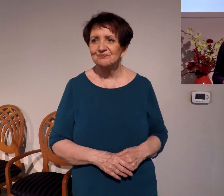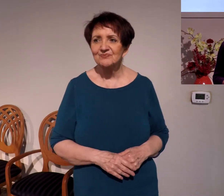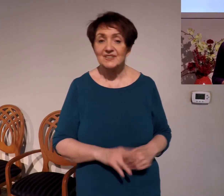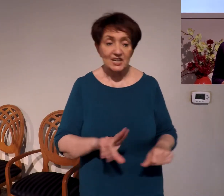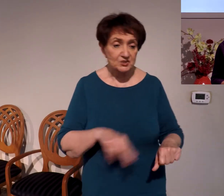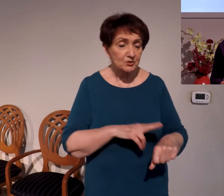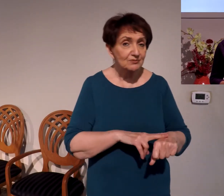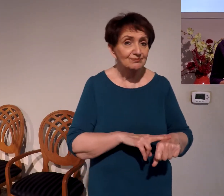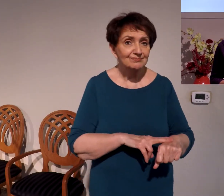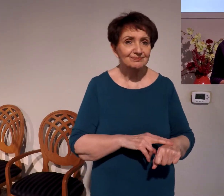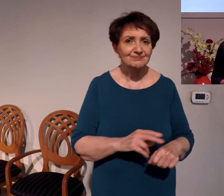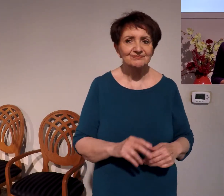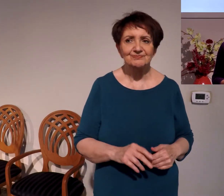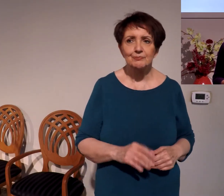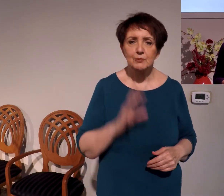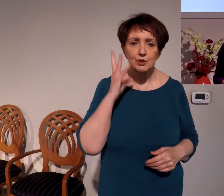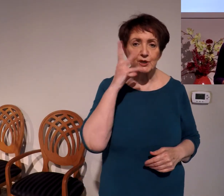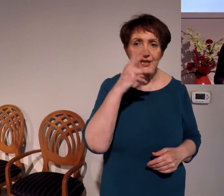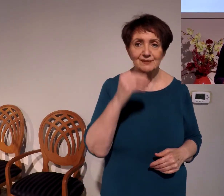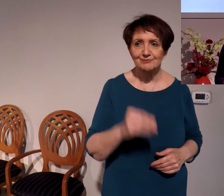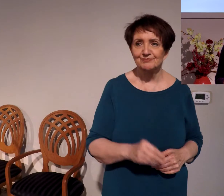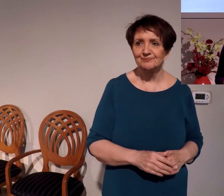Nature, beauty.